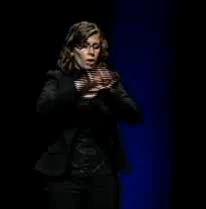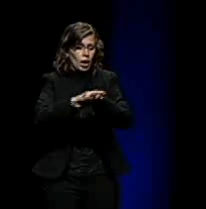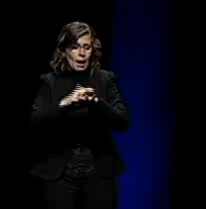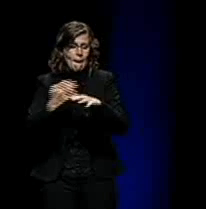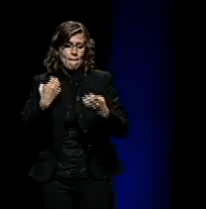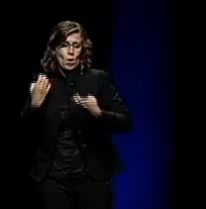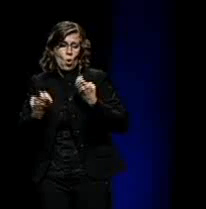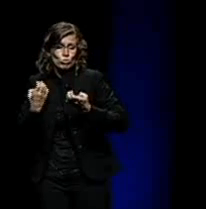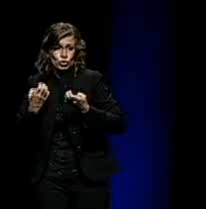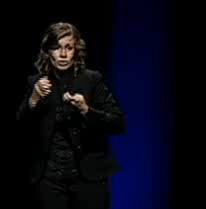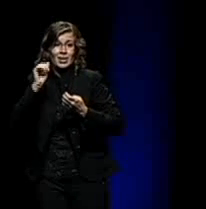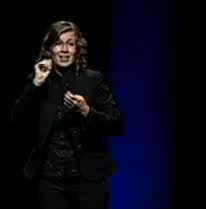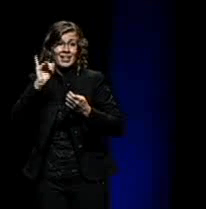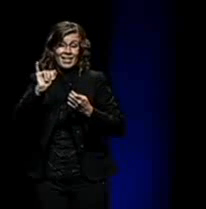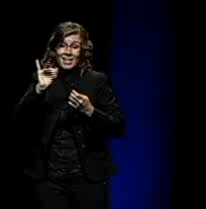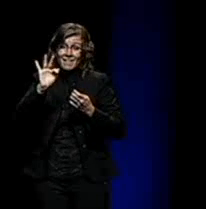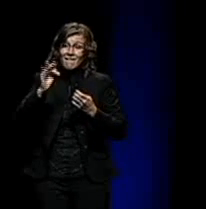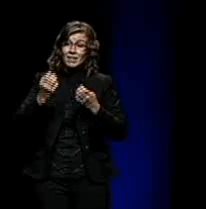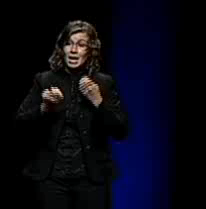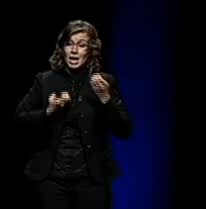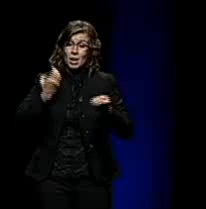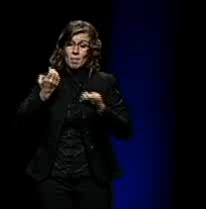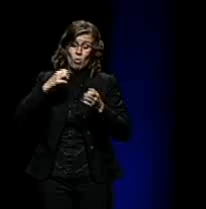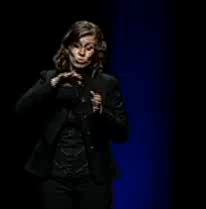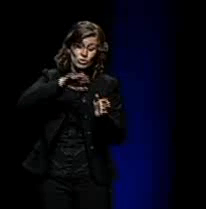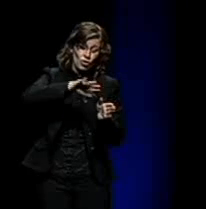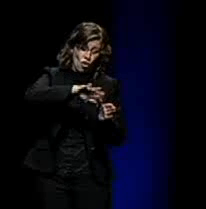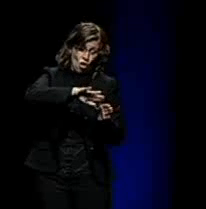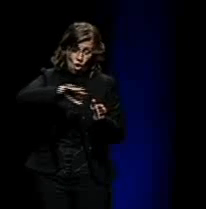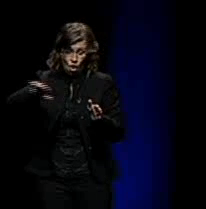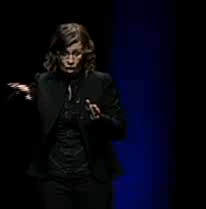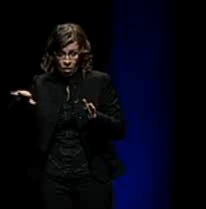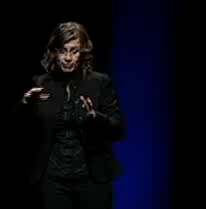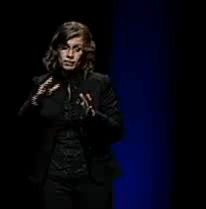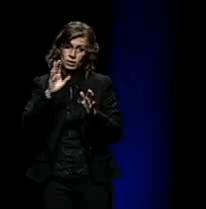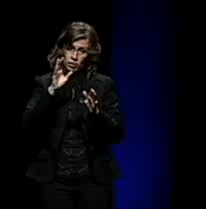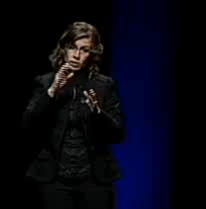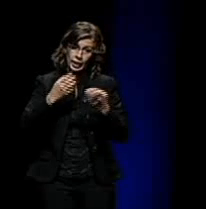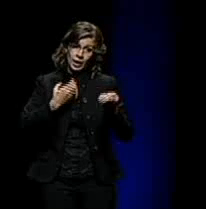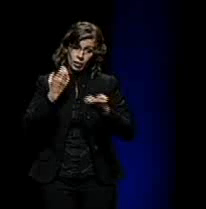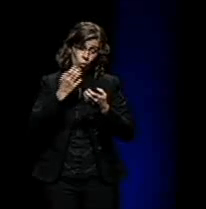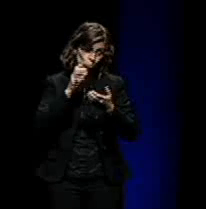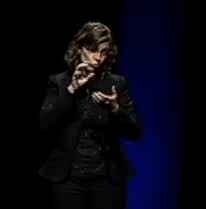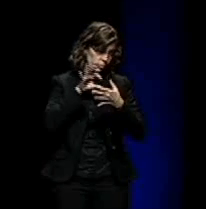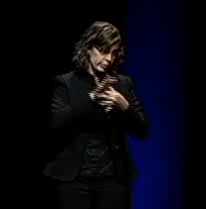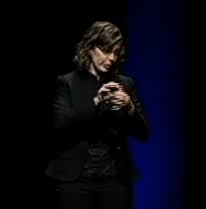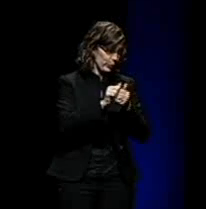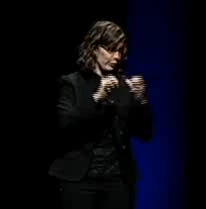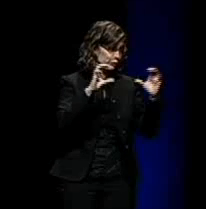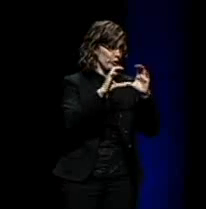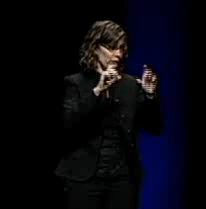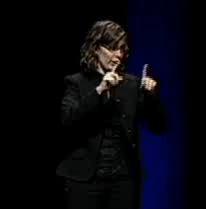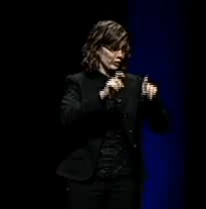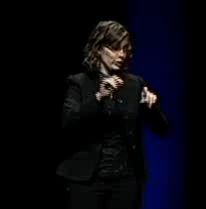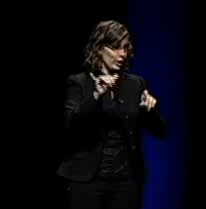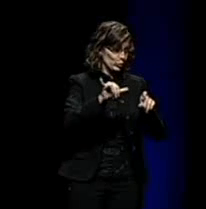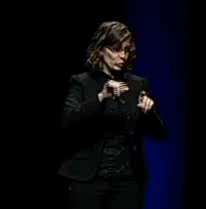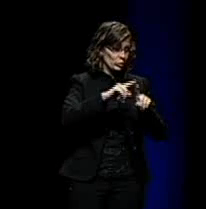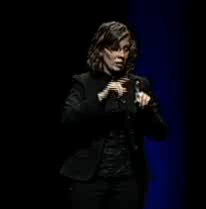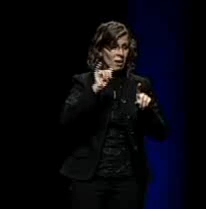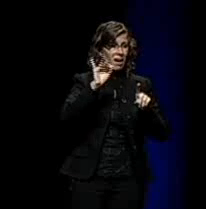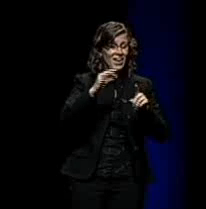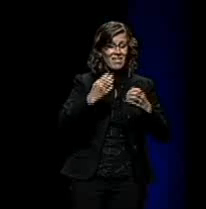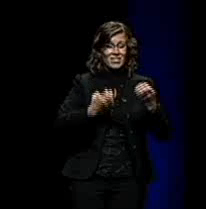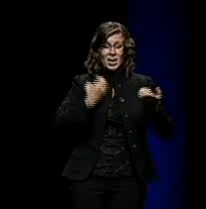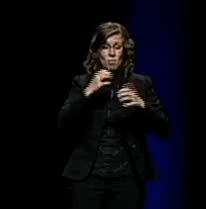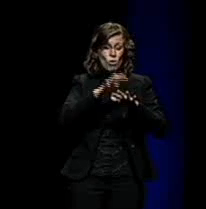the emotion in our field, not only on certification issues, but the trust level of using interpreters, on the